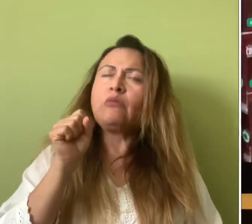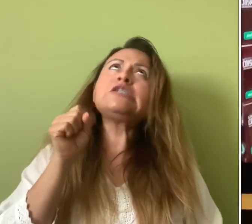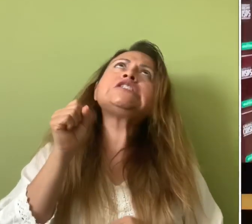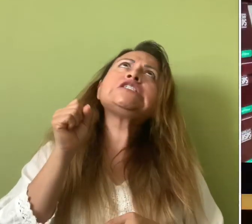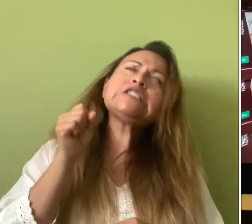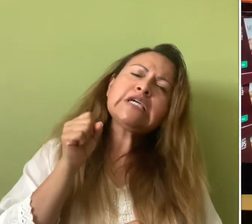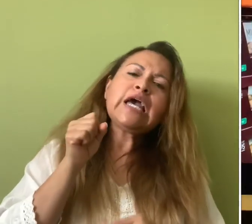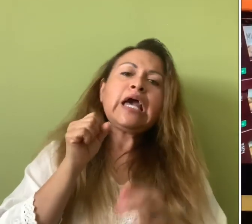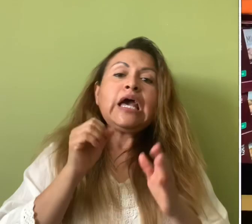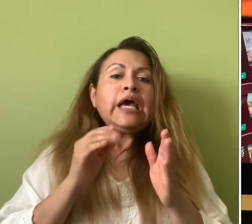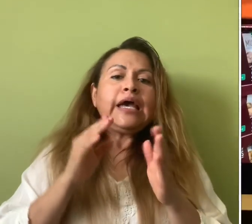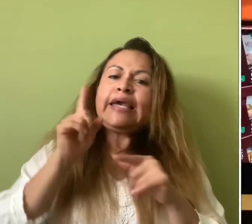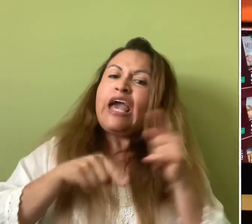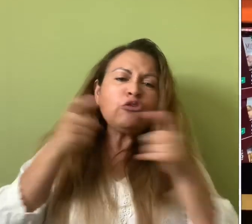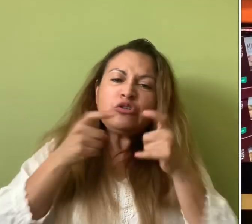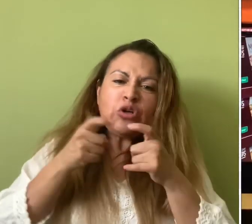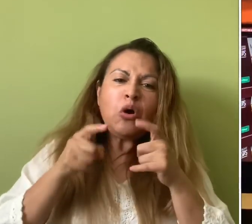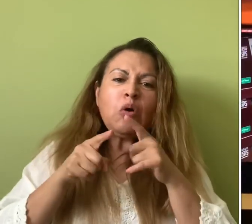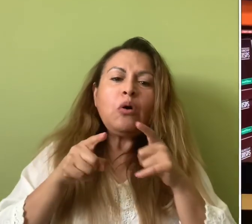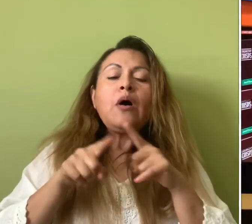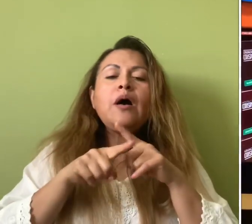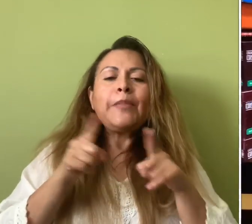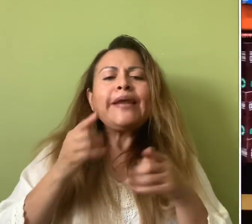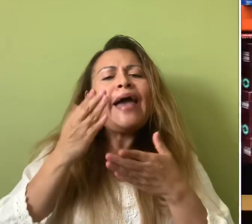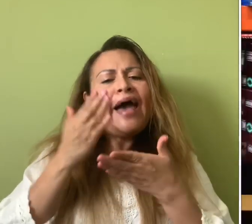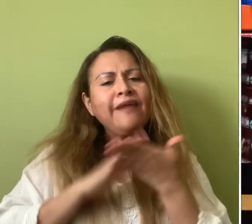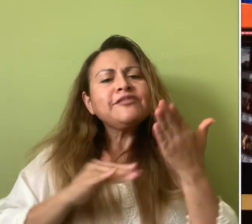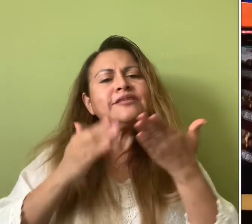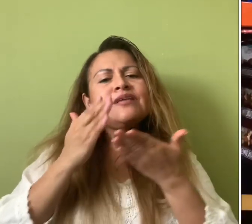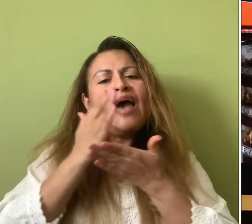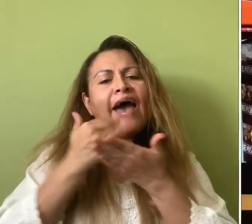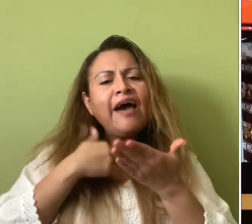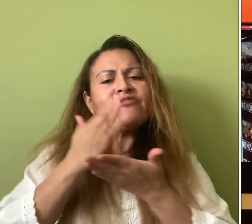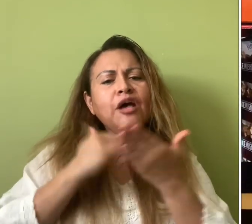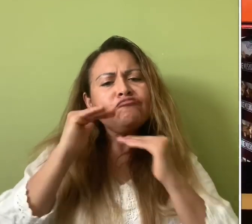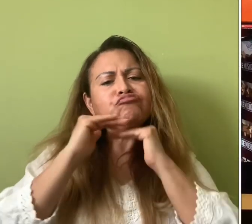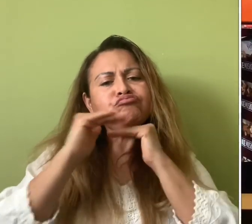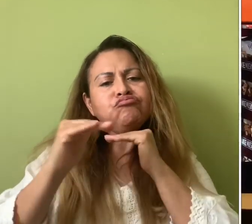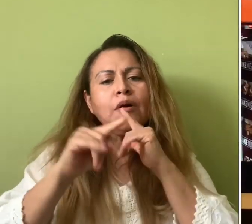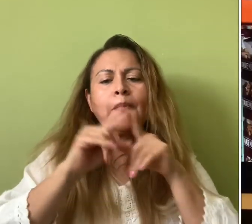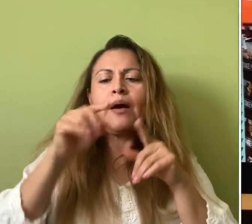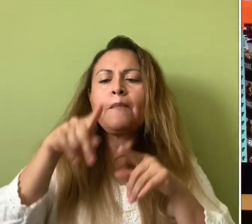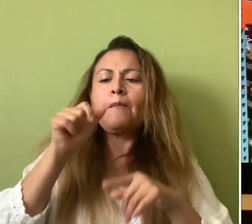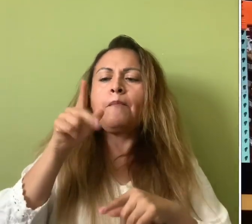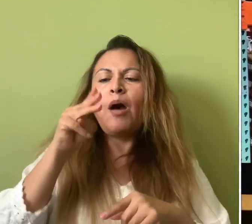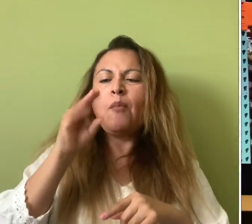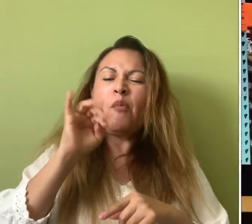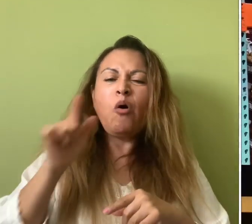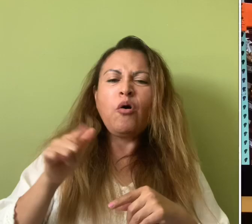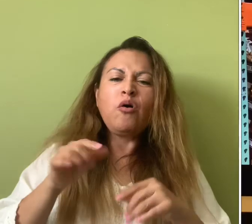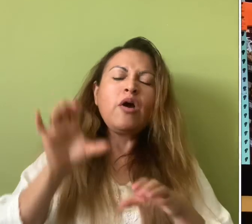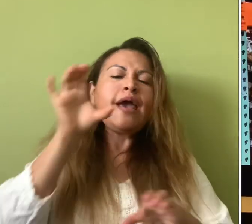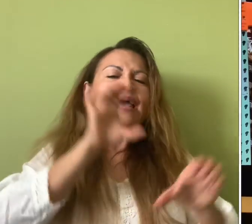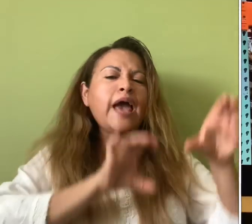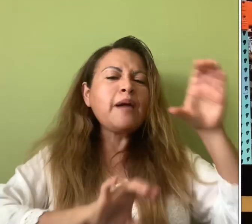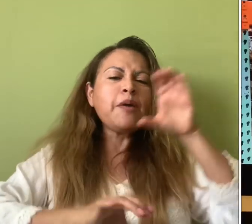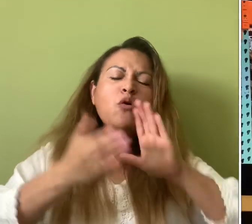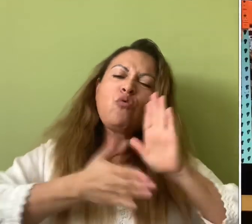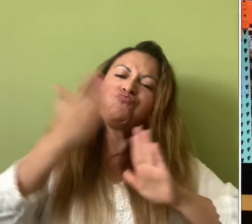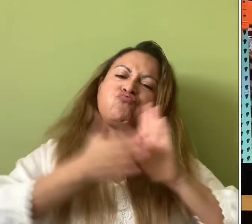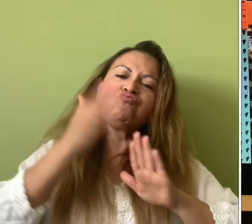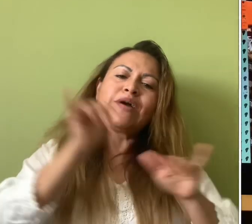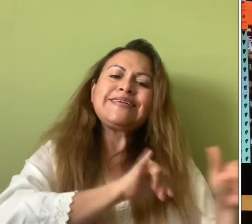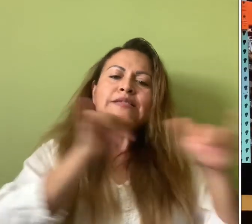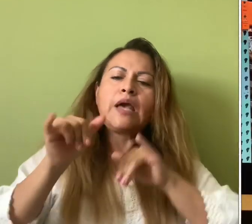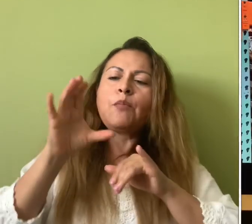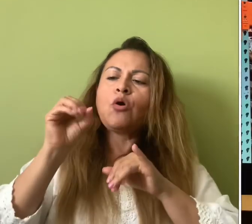is very unsustainable, so it's nice that they have some sustainability to it, but palm oil is highly processed and highly refined, much like canola oil.